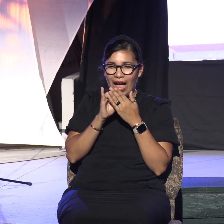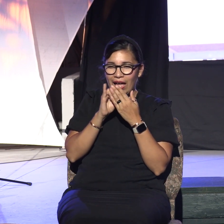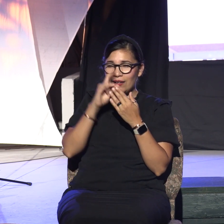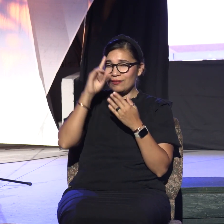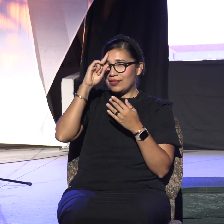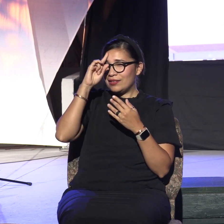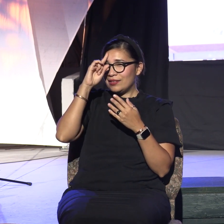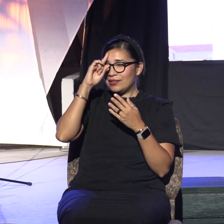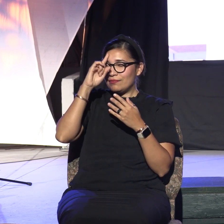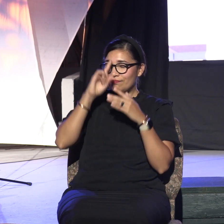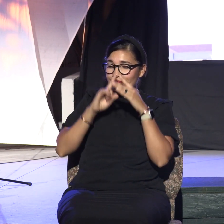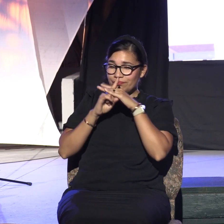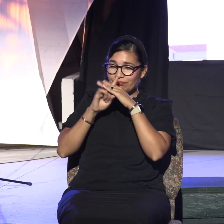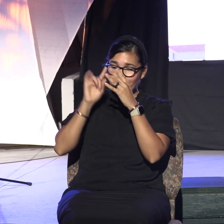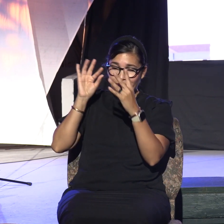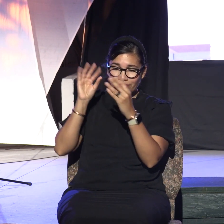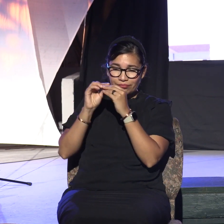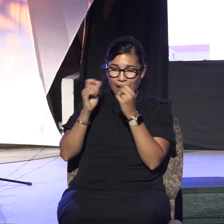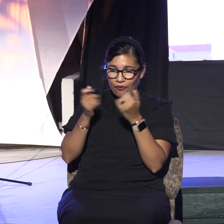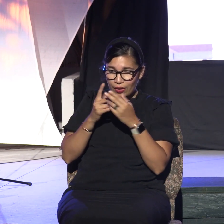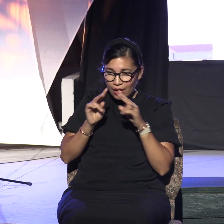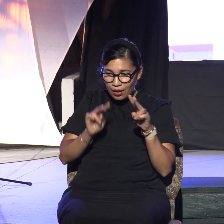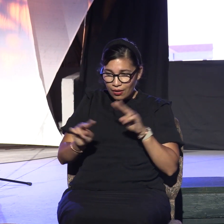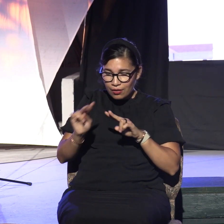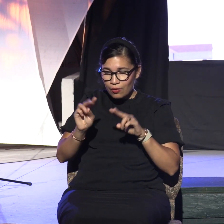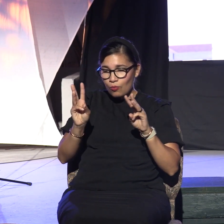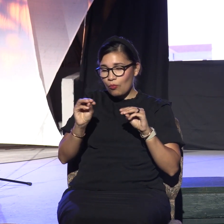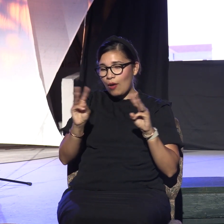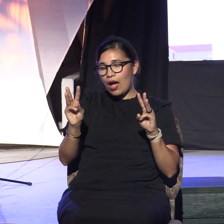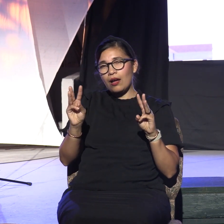In more recent years, I